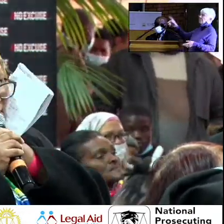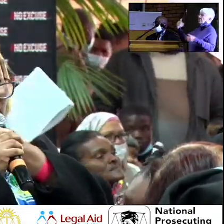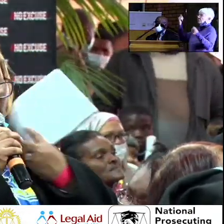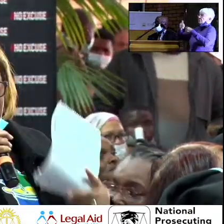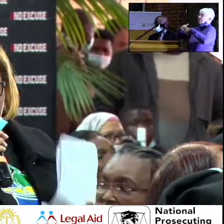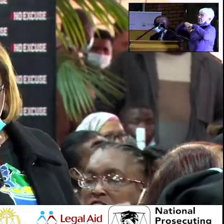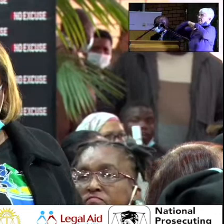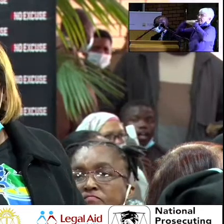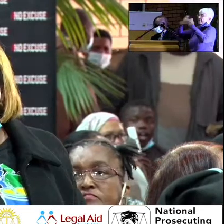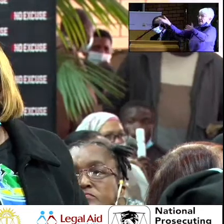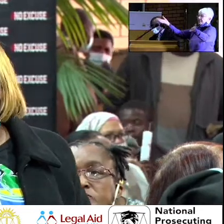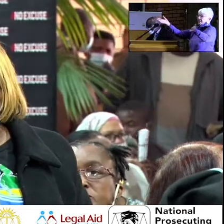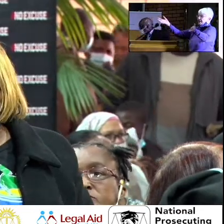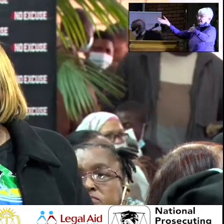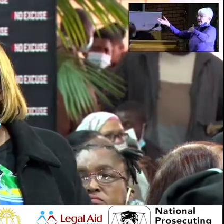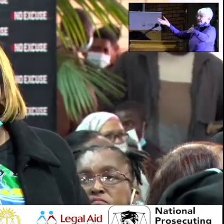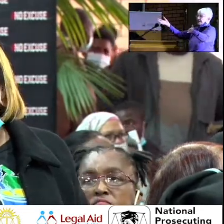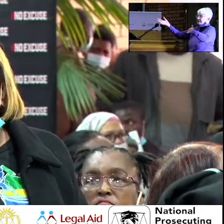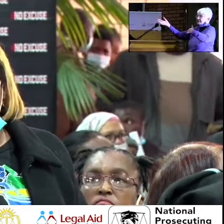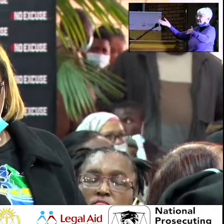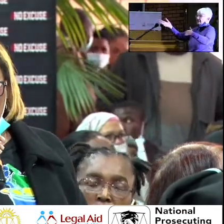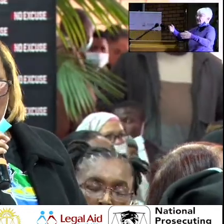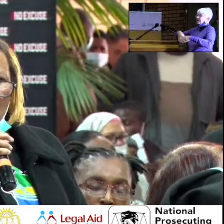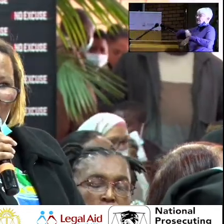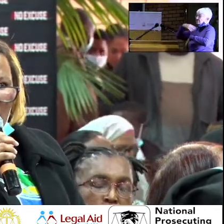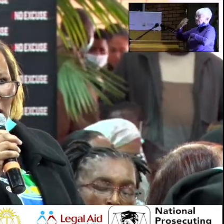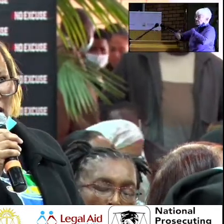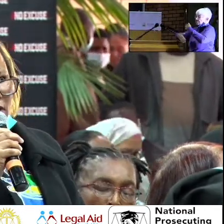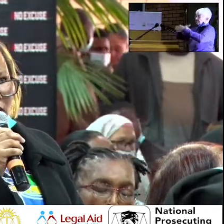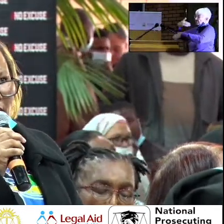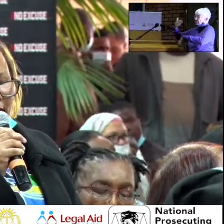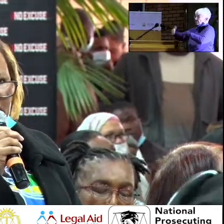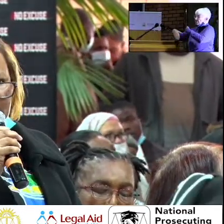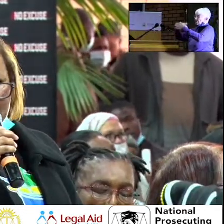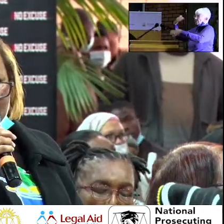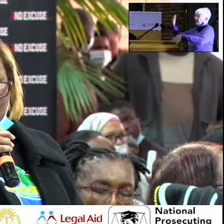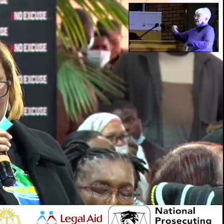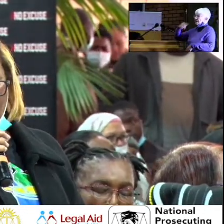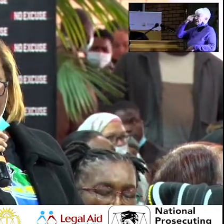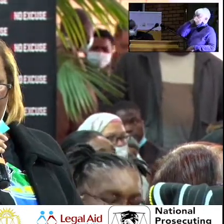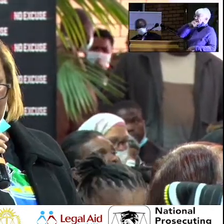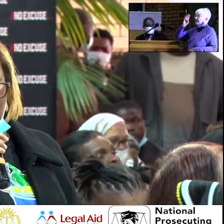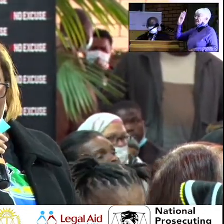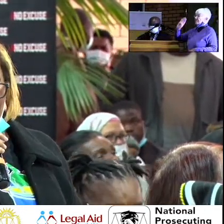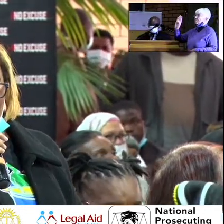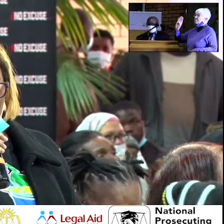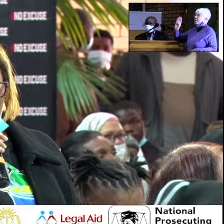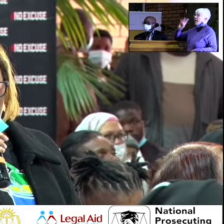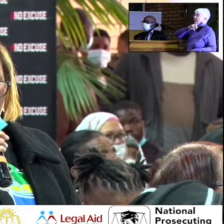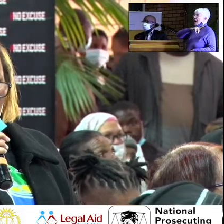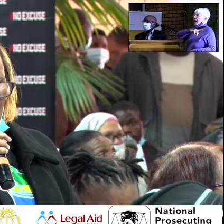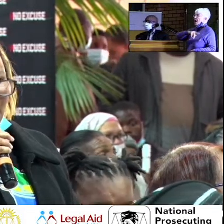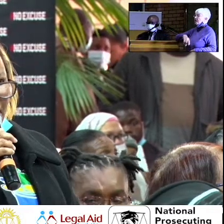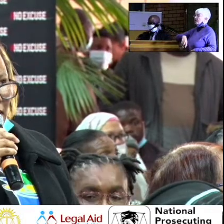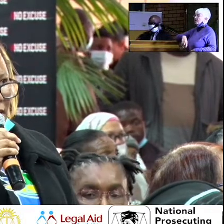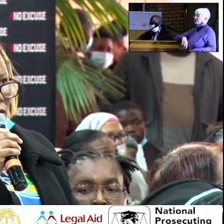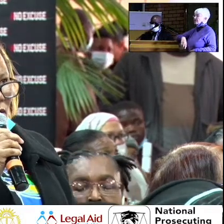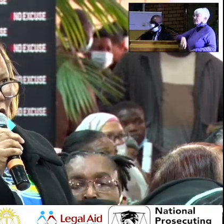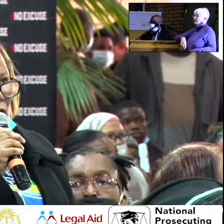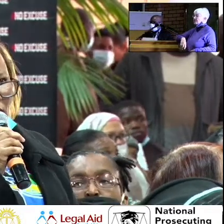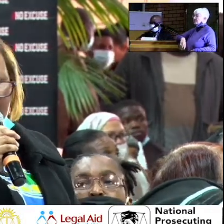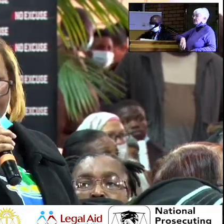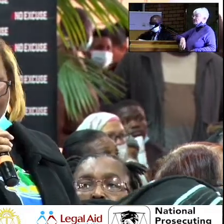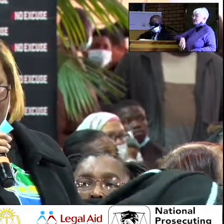long is this going to continue? How long are you going to turn a blind eye? Are you like me